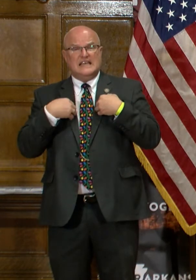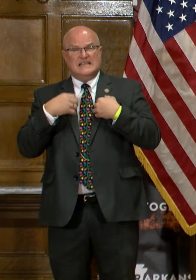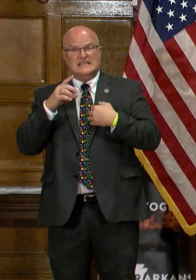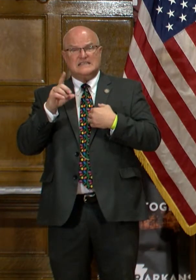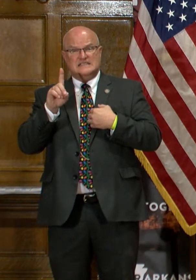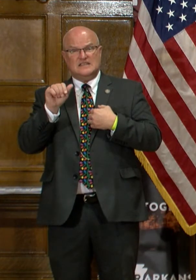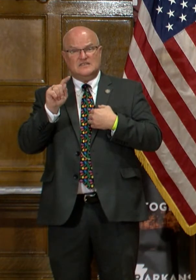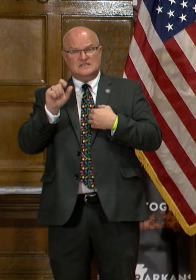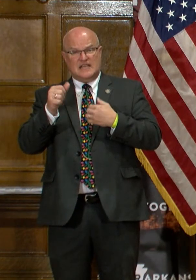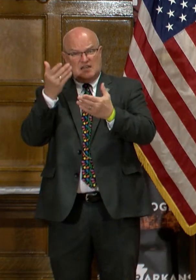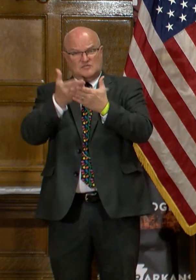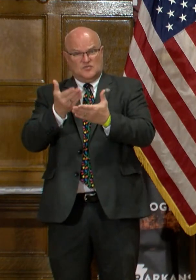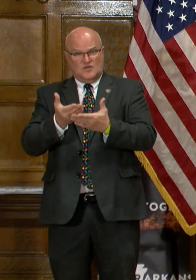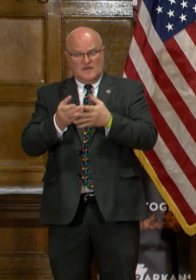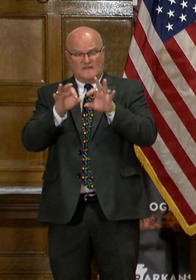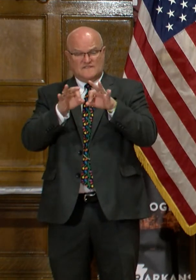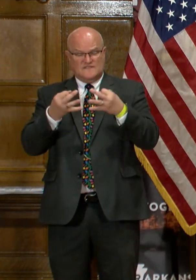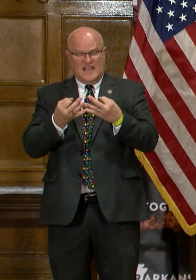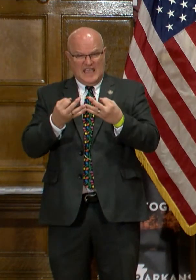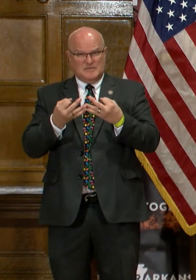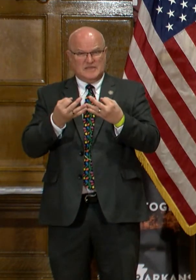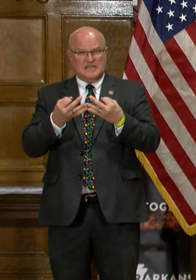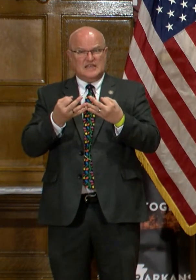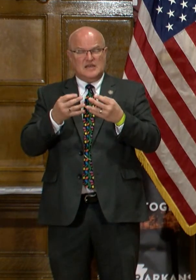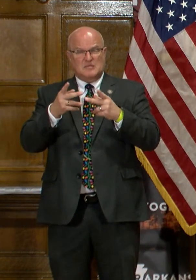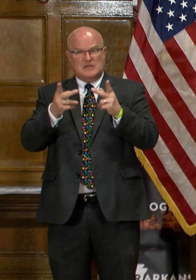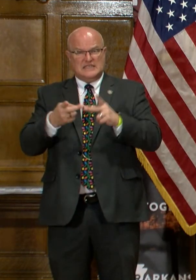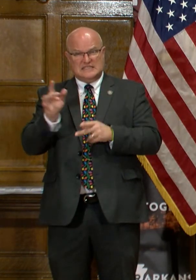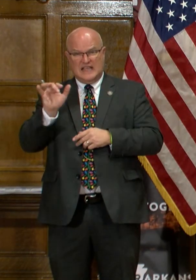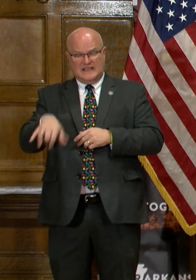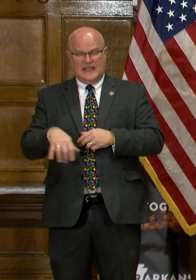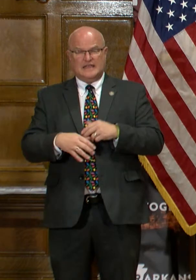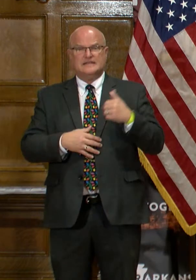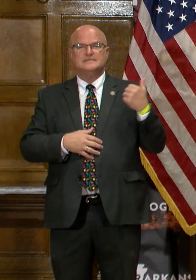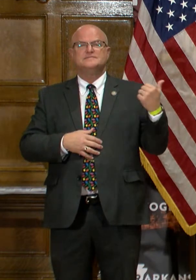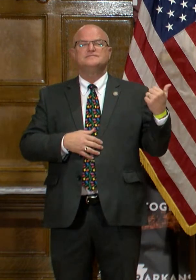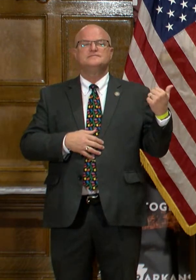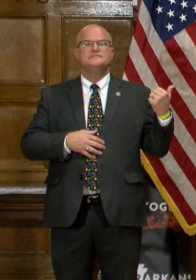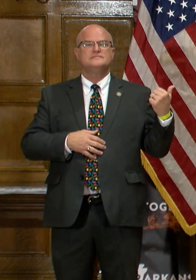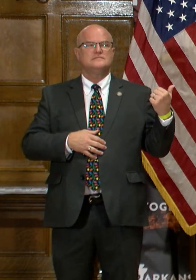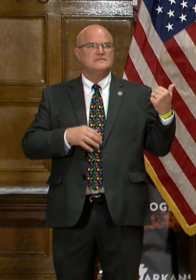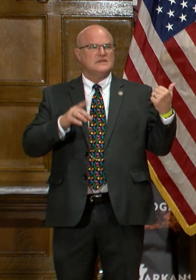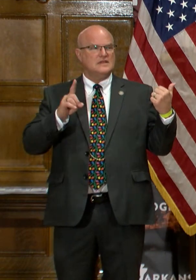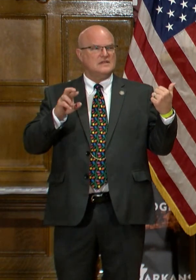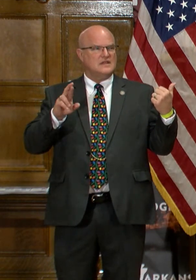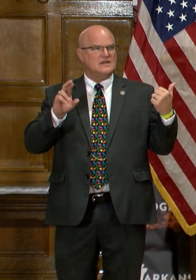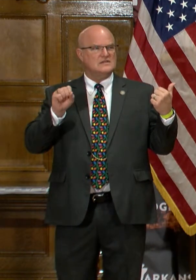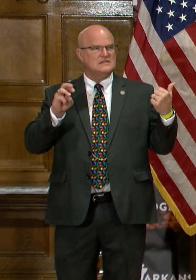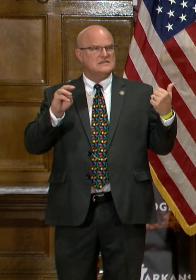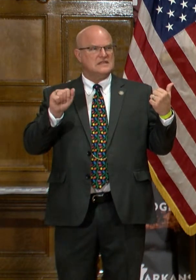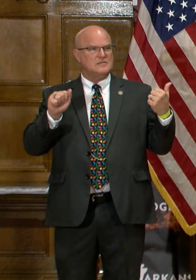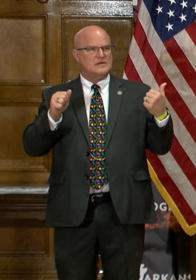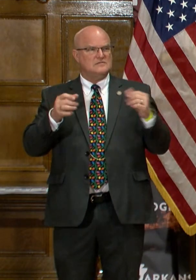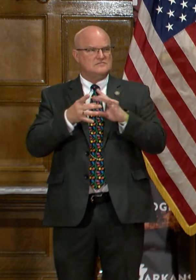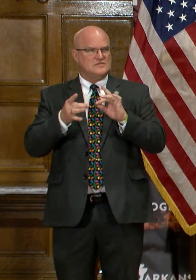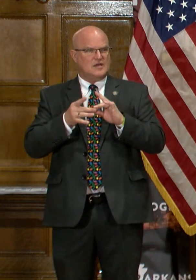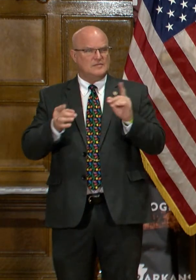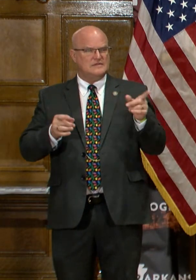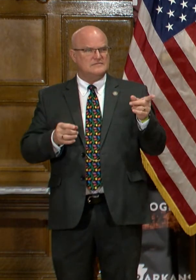transmission among family or during gatherings that take place in homes? All right, so Dr. Sima, do you have a comment on